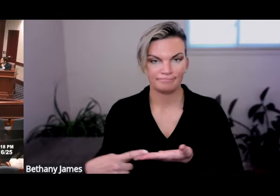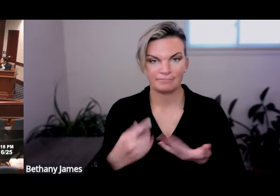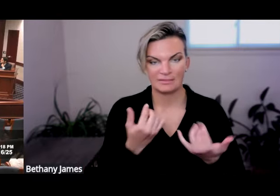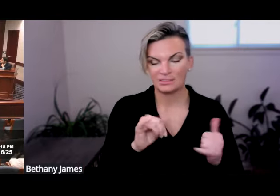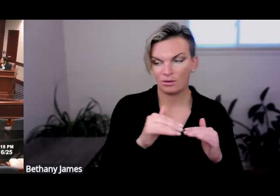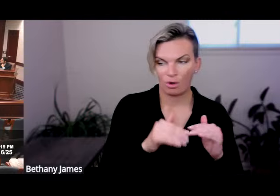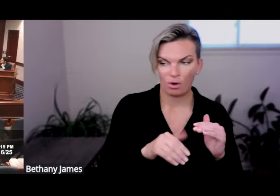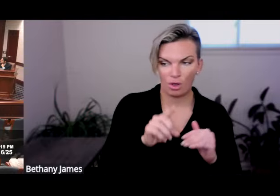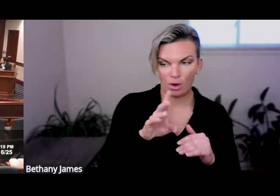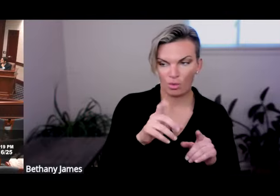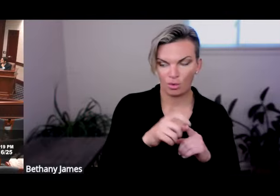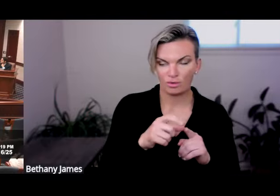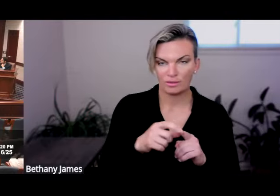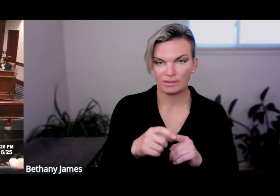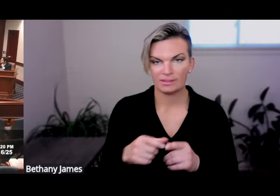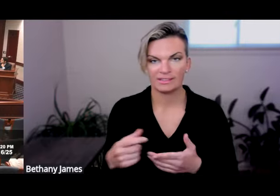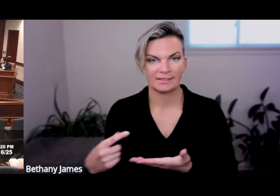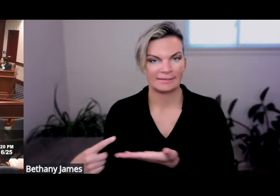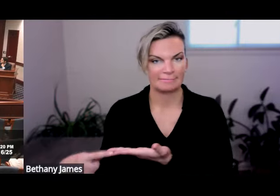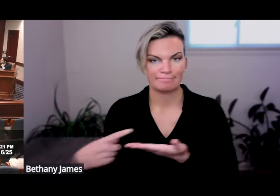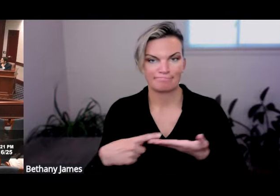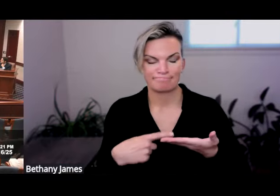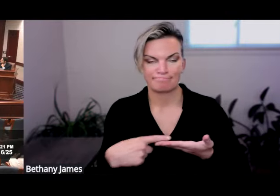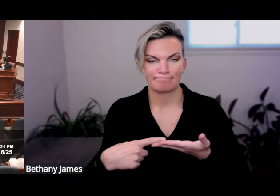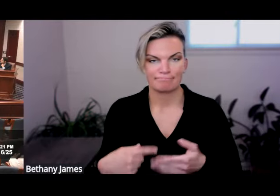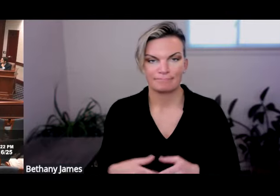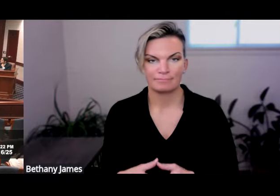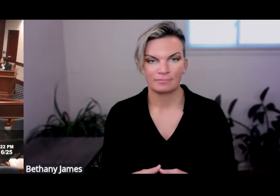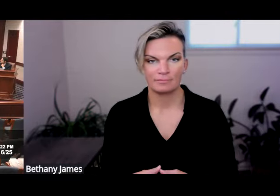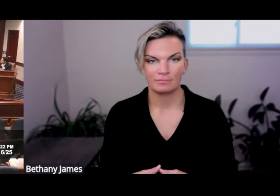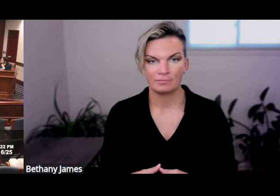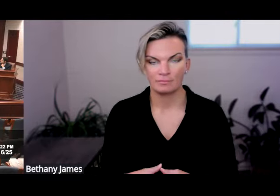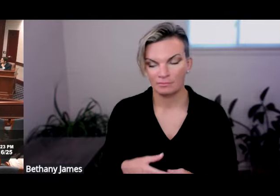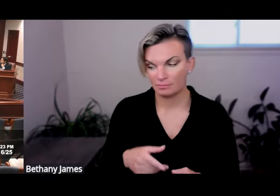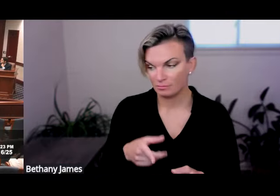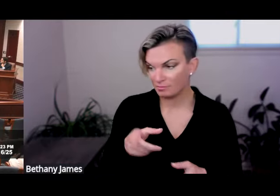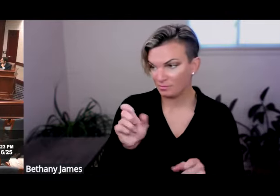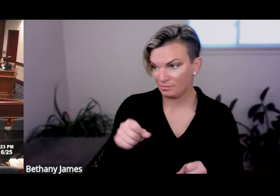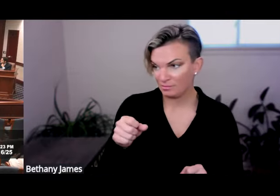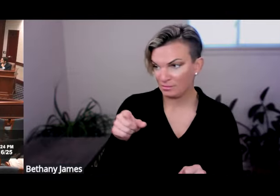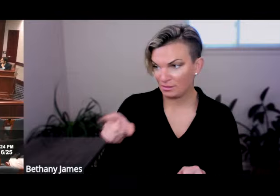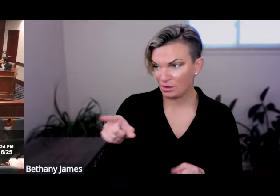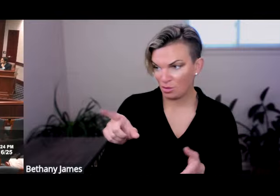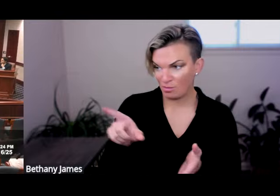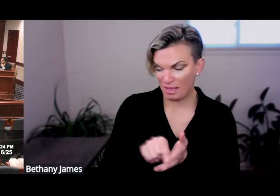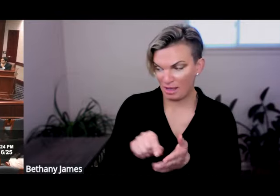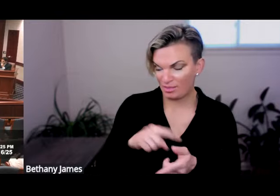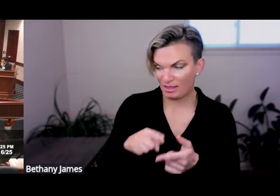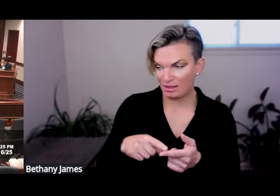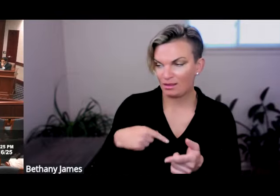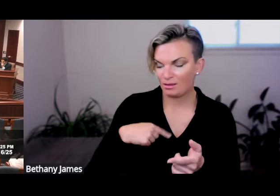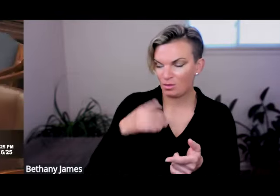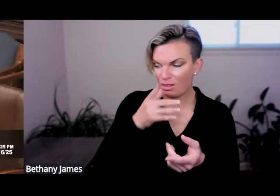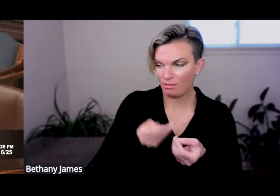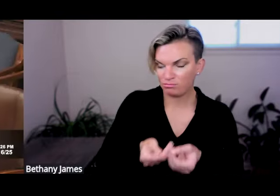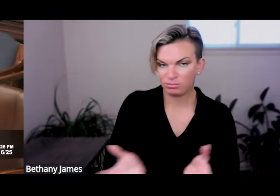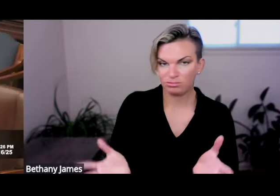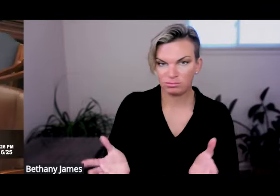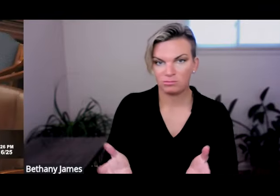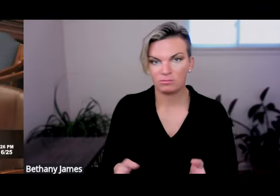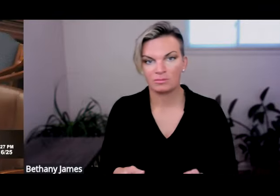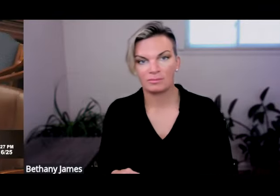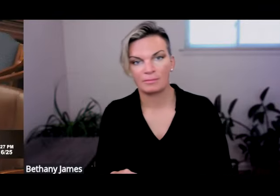would be 100. Do you, can you print that and we'll circulate it? Yes. And then Yeah, I definitely would. I